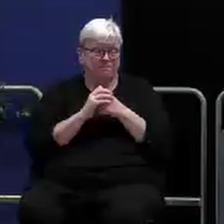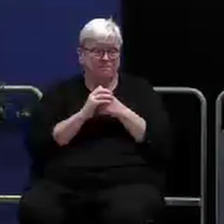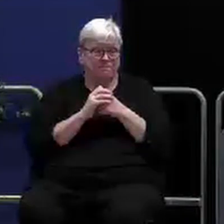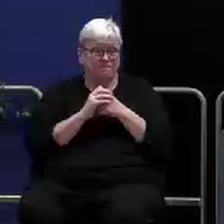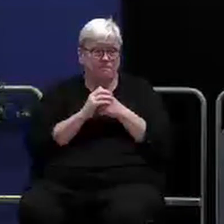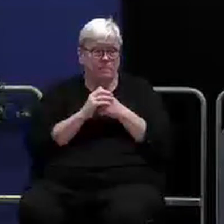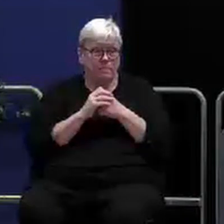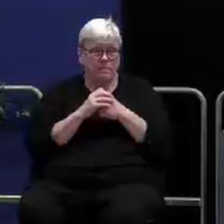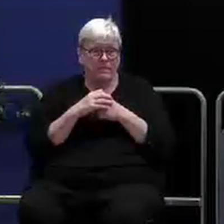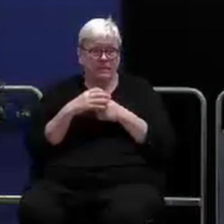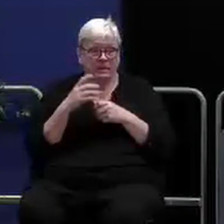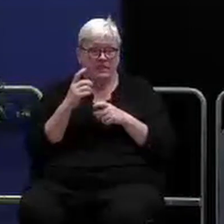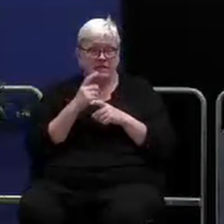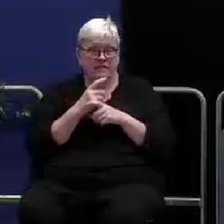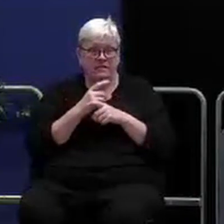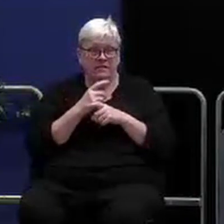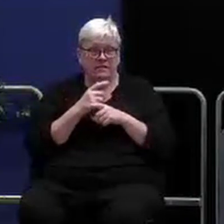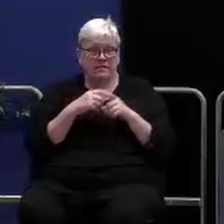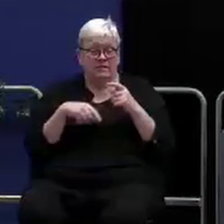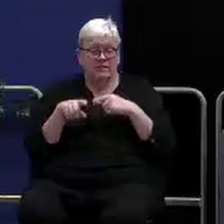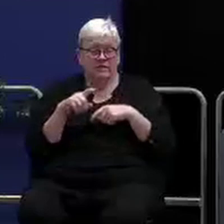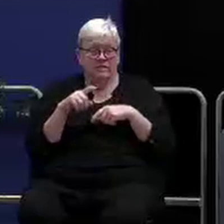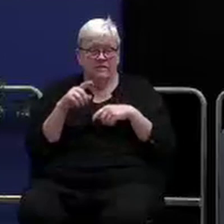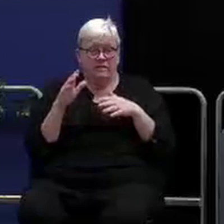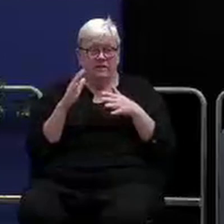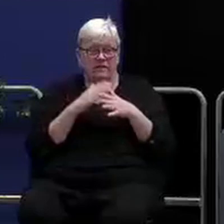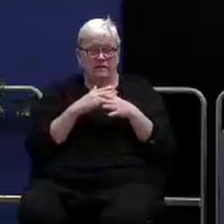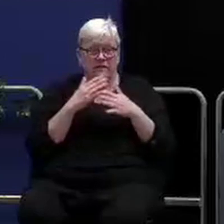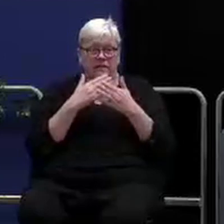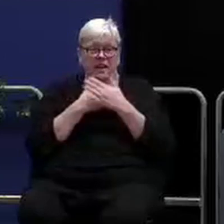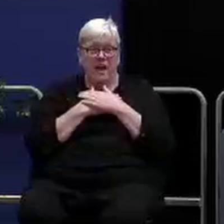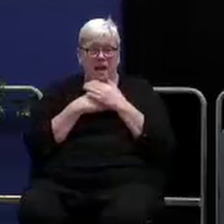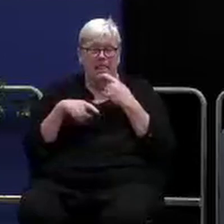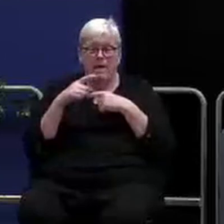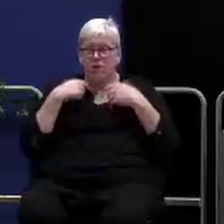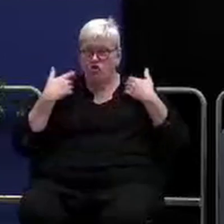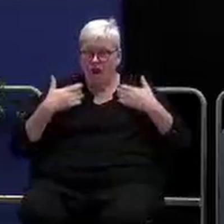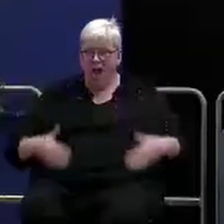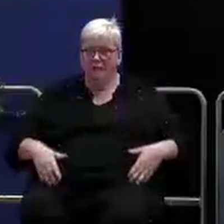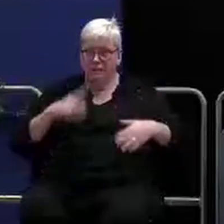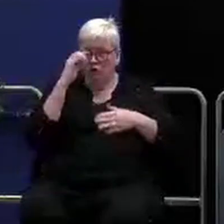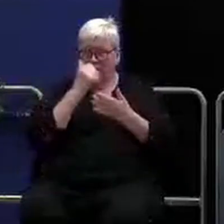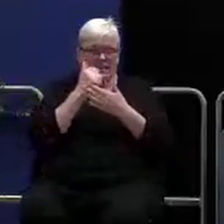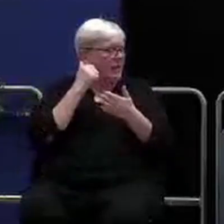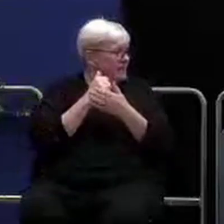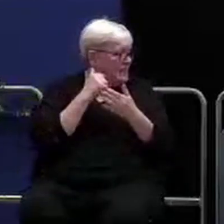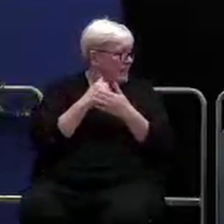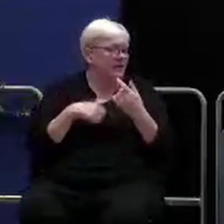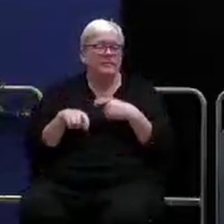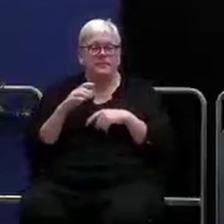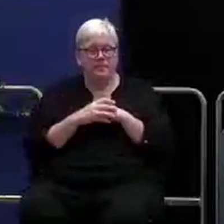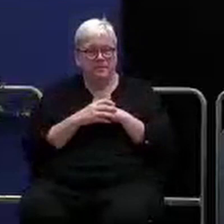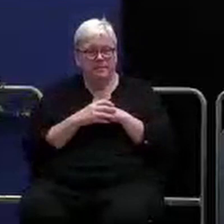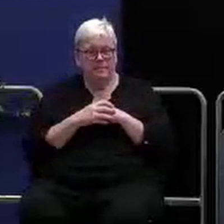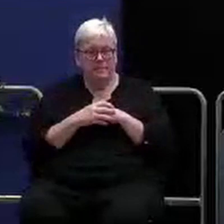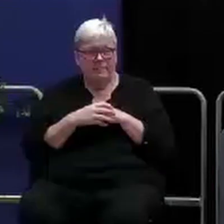Hi there. I'll try to talk loud so you guys can. First off, I love all your guys' outfits. Look fantastic. Thank you.